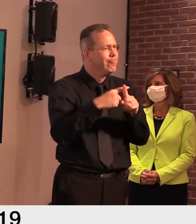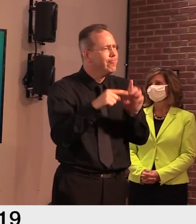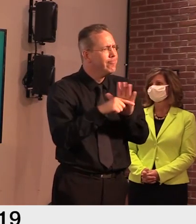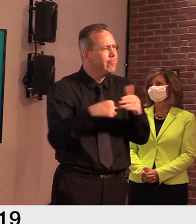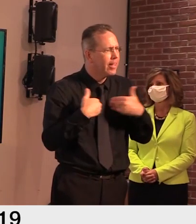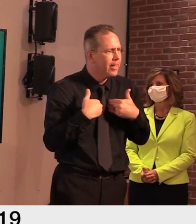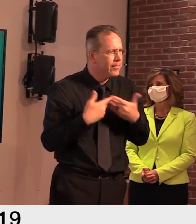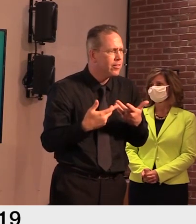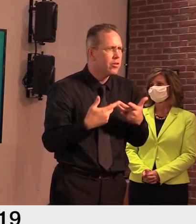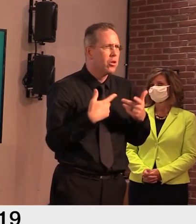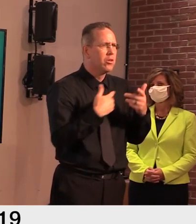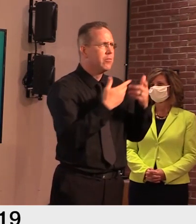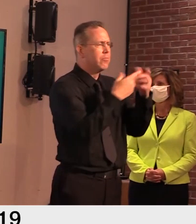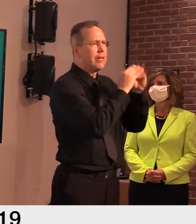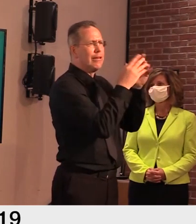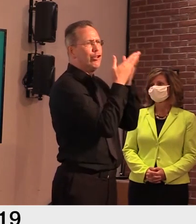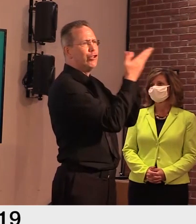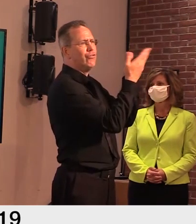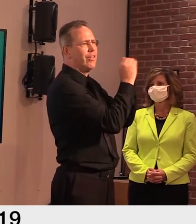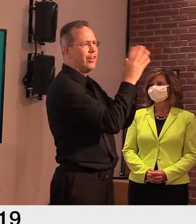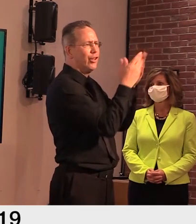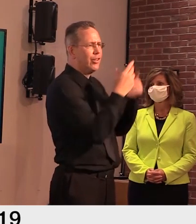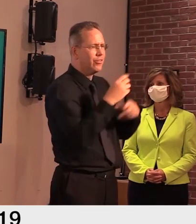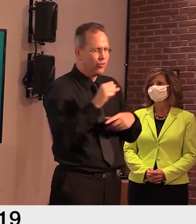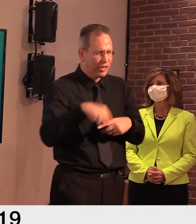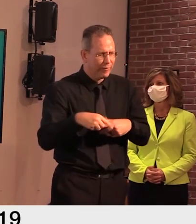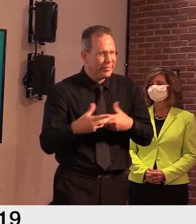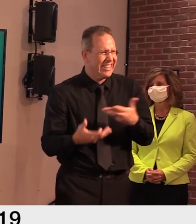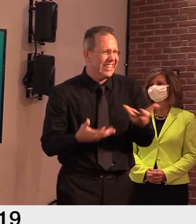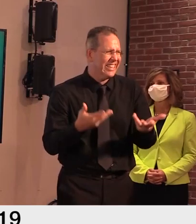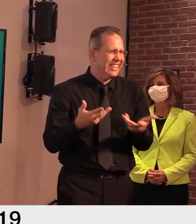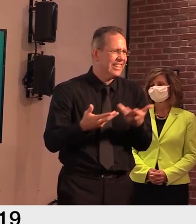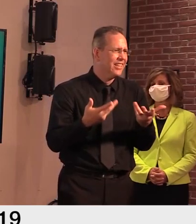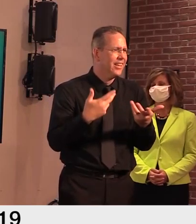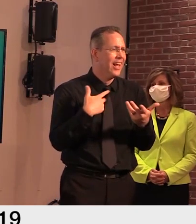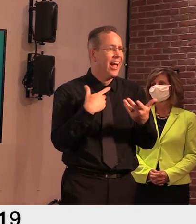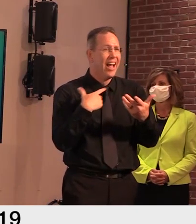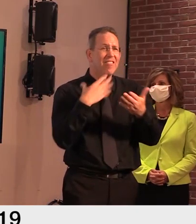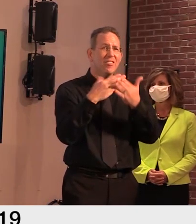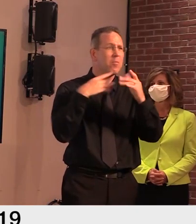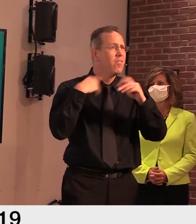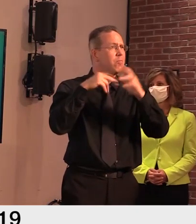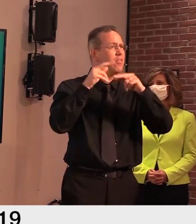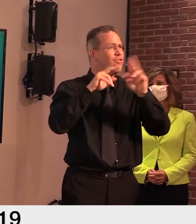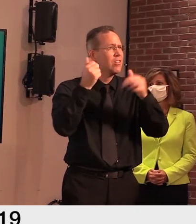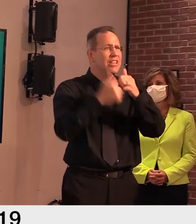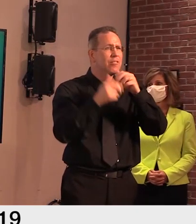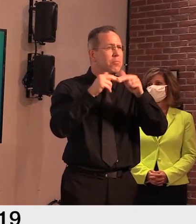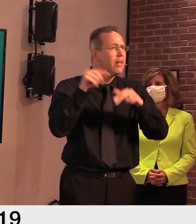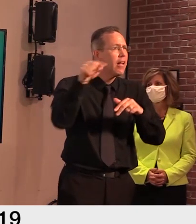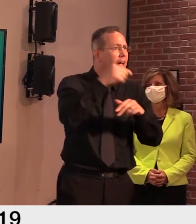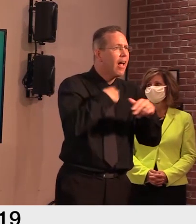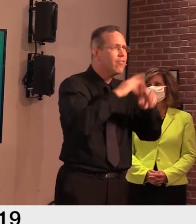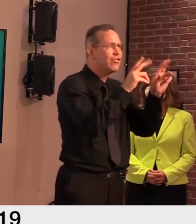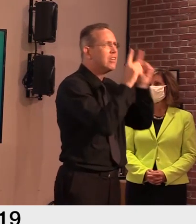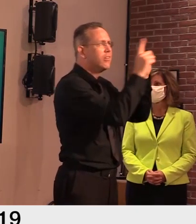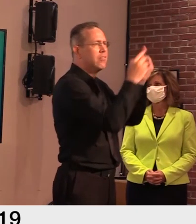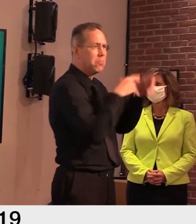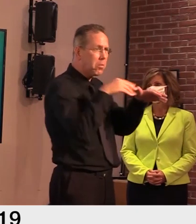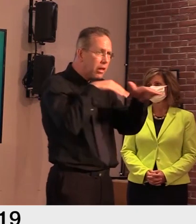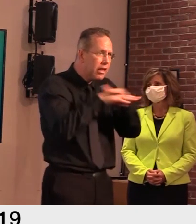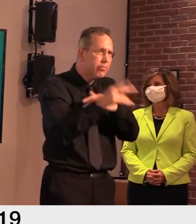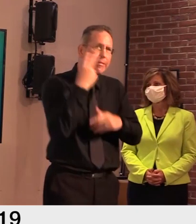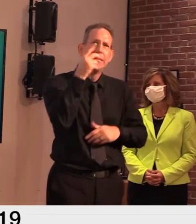isn't a good measure either. So every solution has its set of problems associated with it.